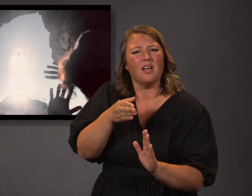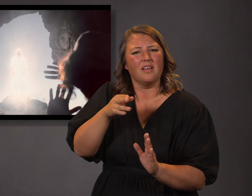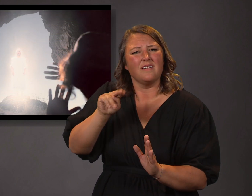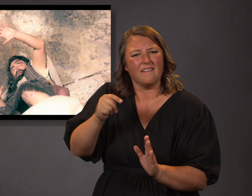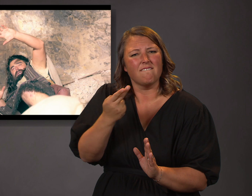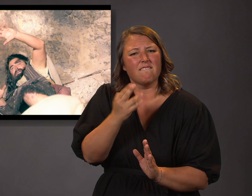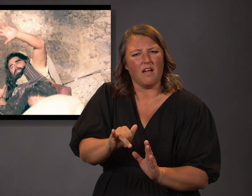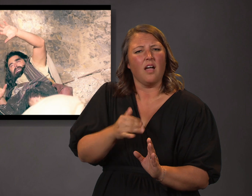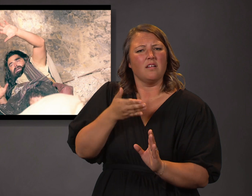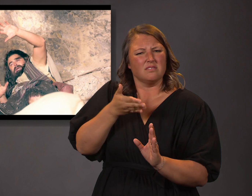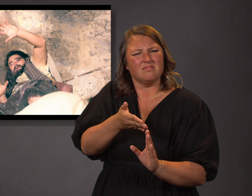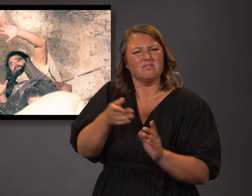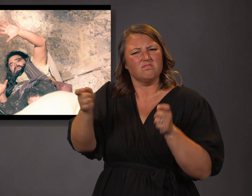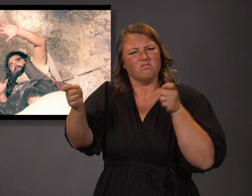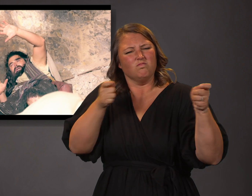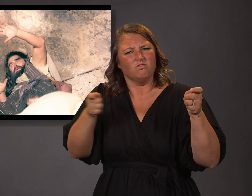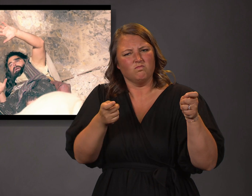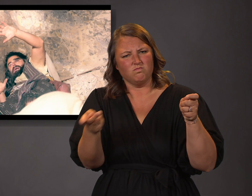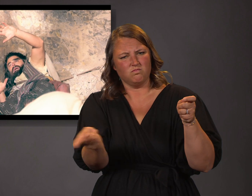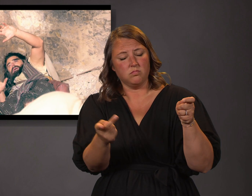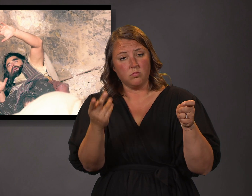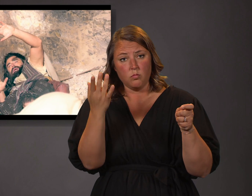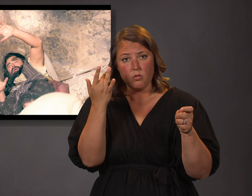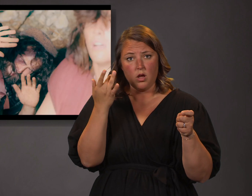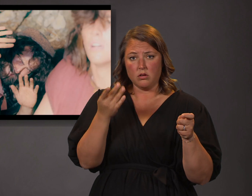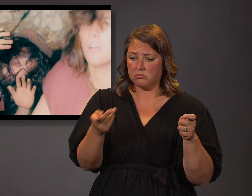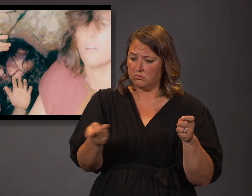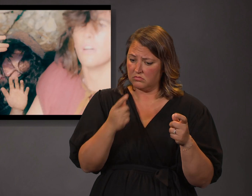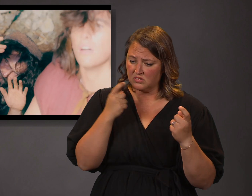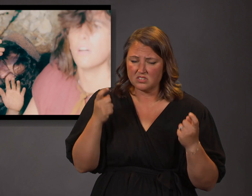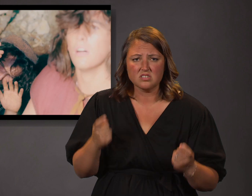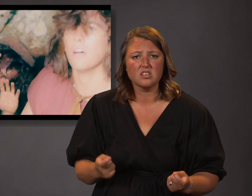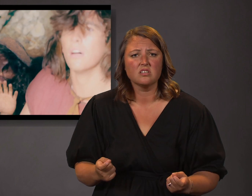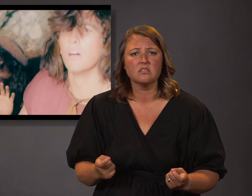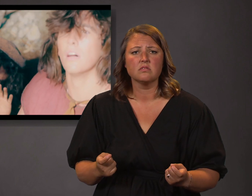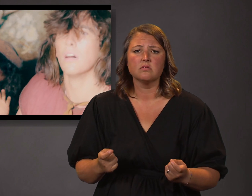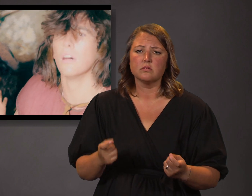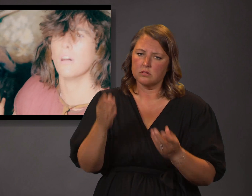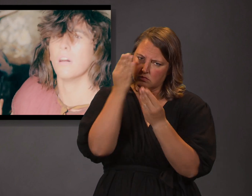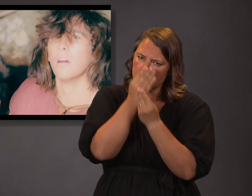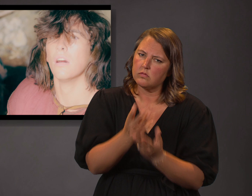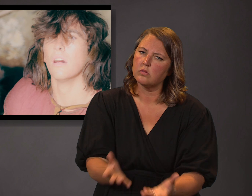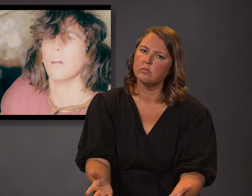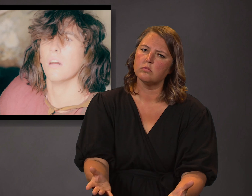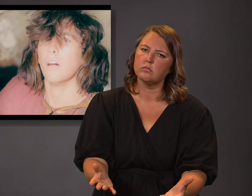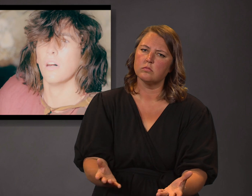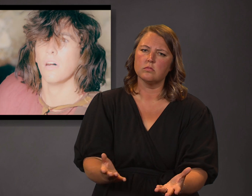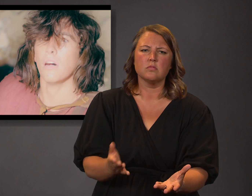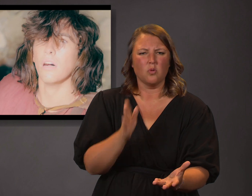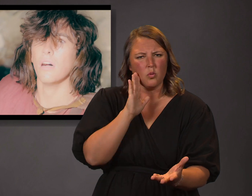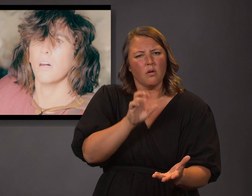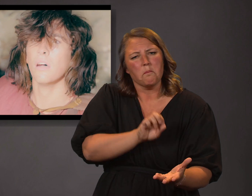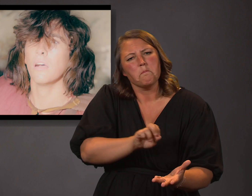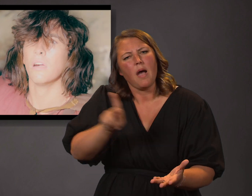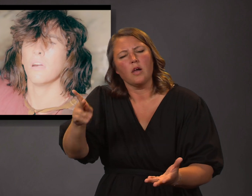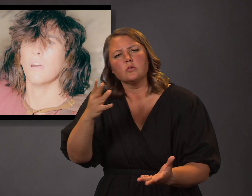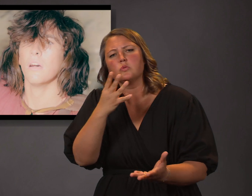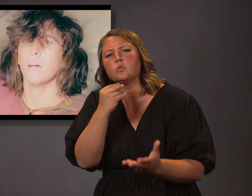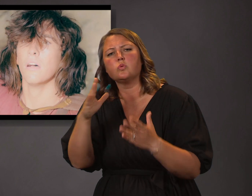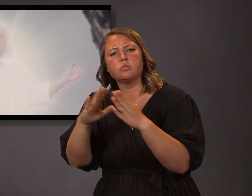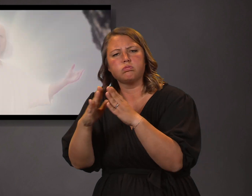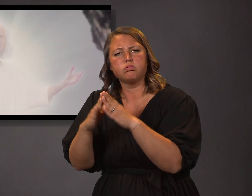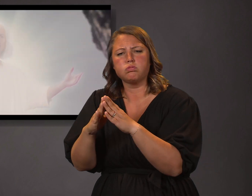you? This because of your iniquities. Behold, ye shall go up to Jerusalem